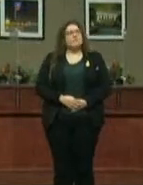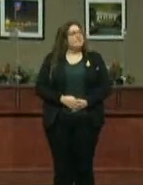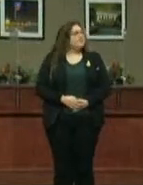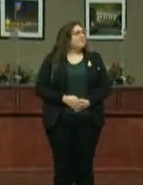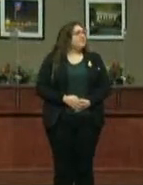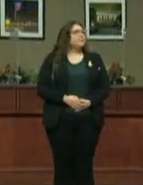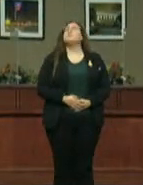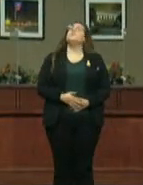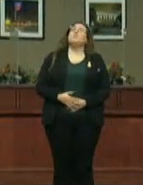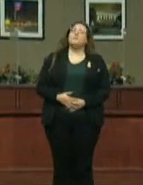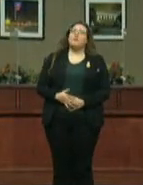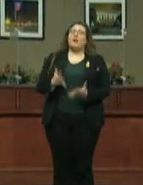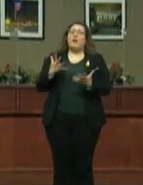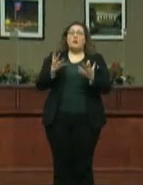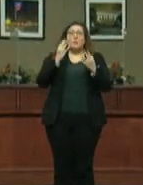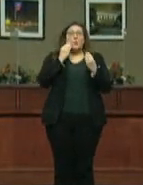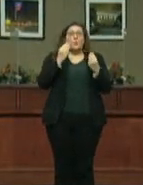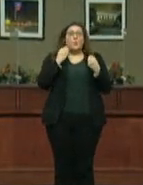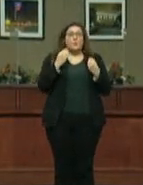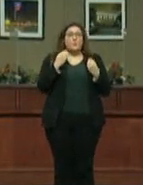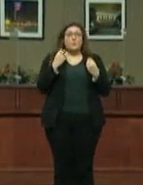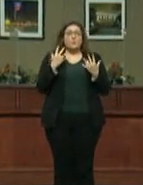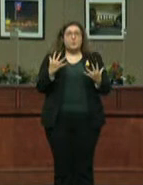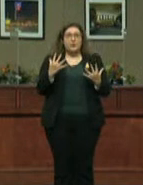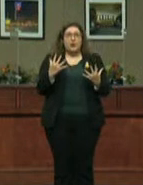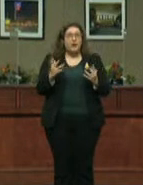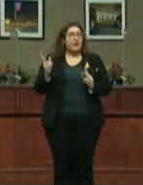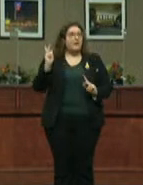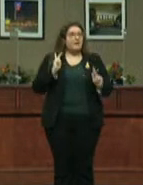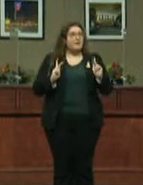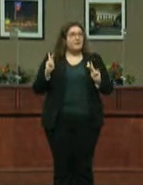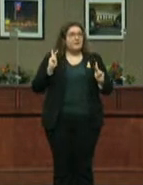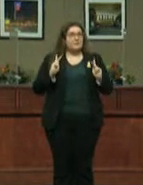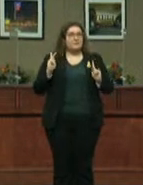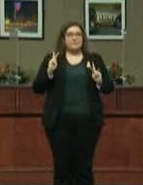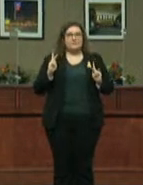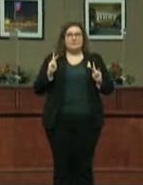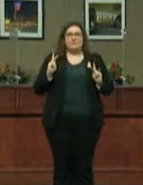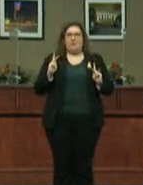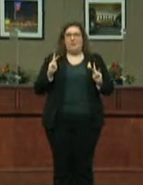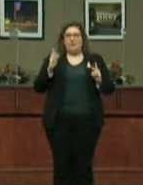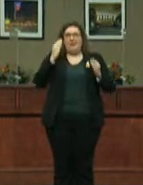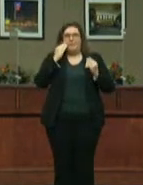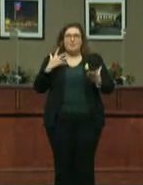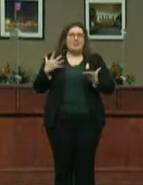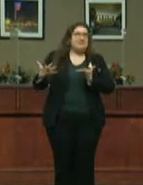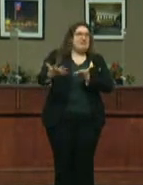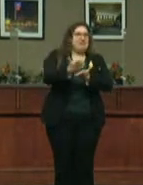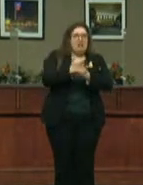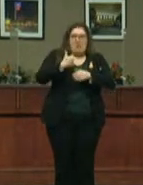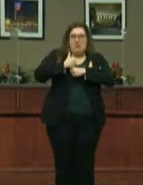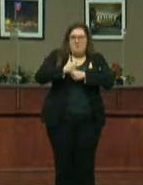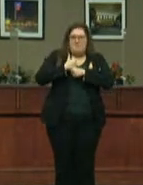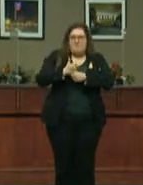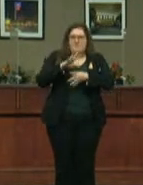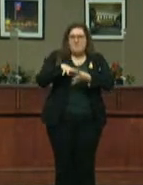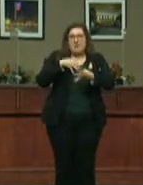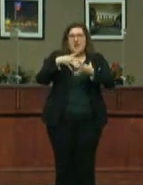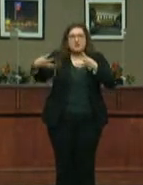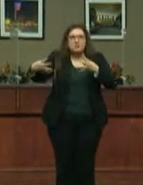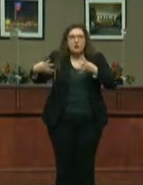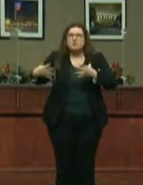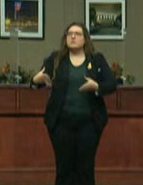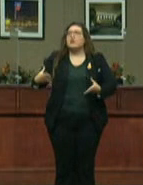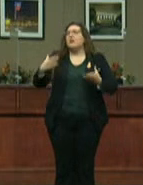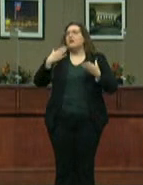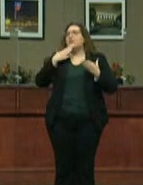So I would like to thank, the people that always prepare all this data for us here, and that will be Jim Pei and